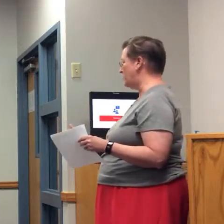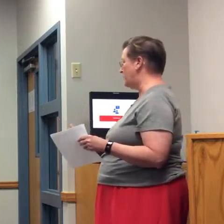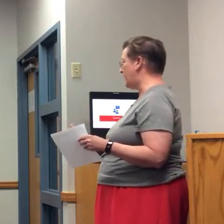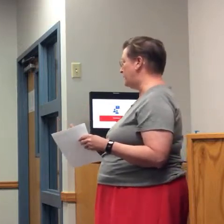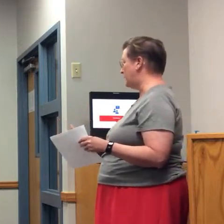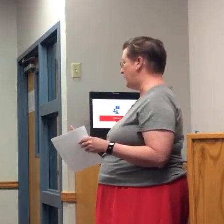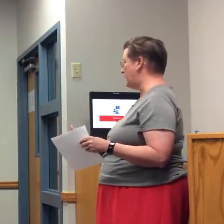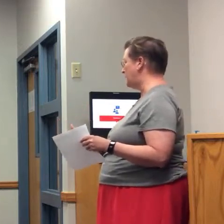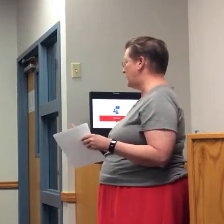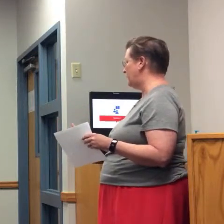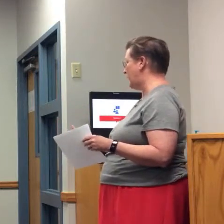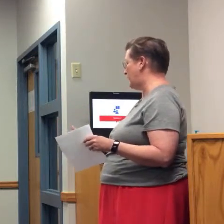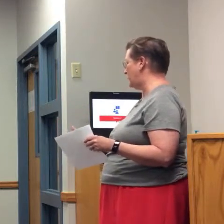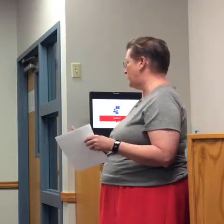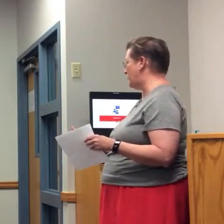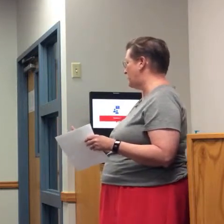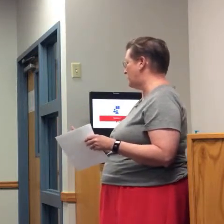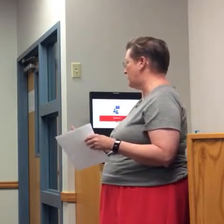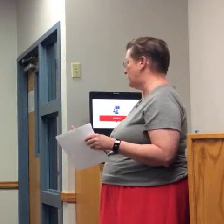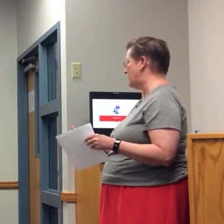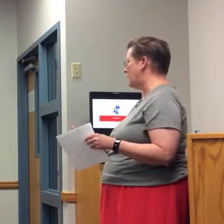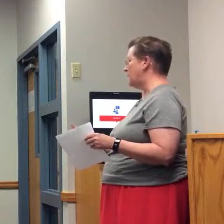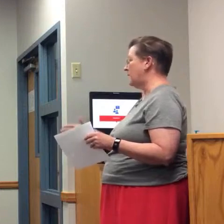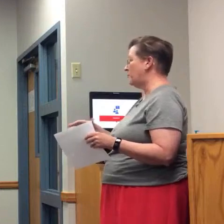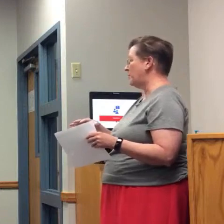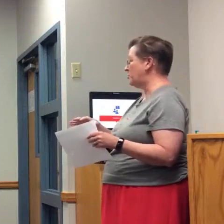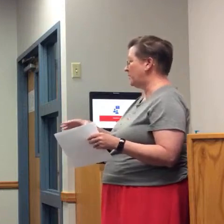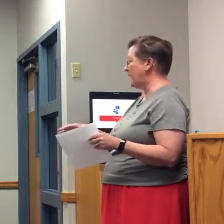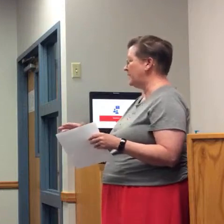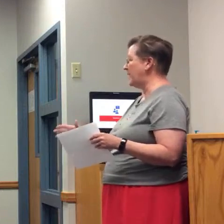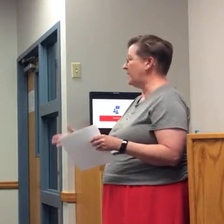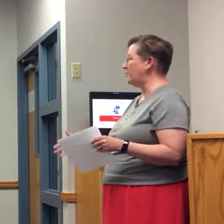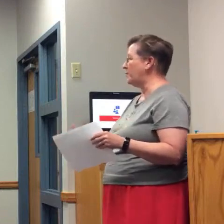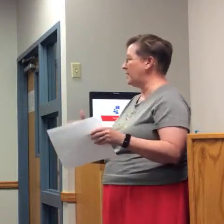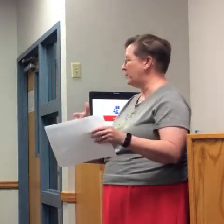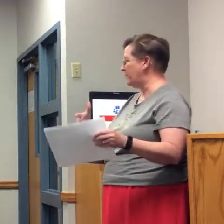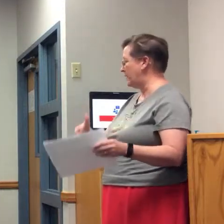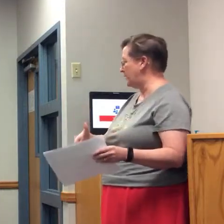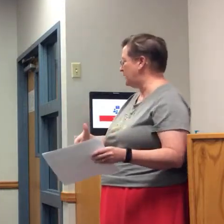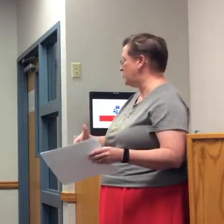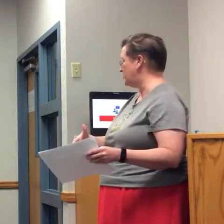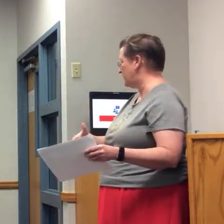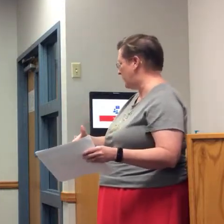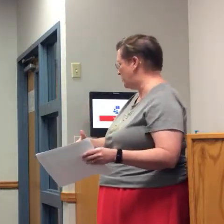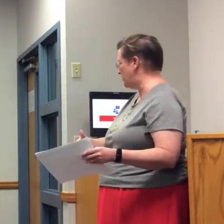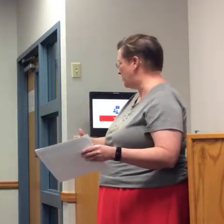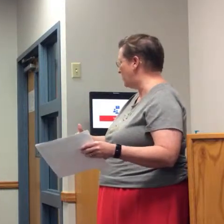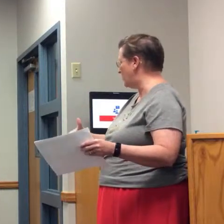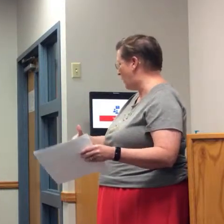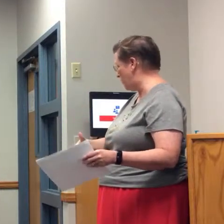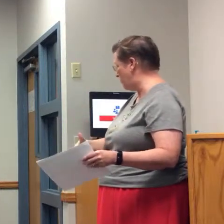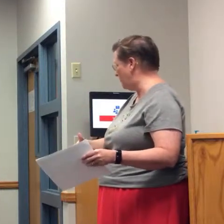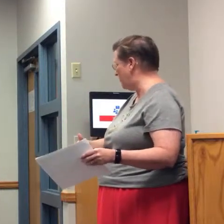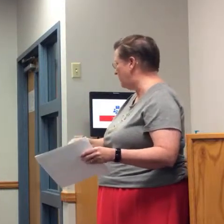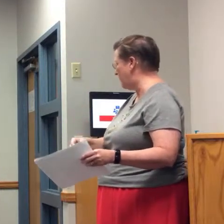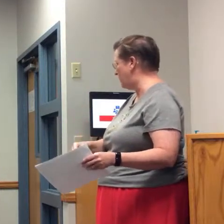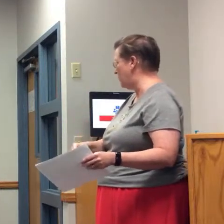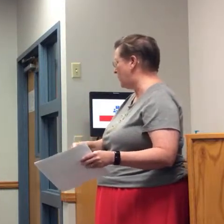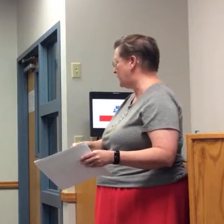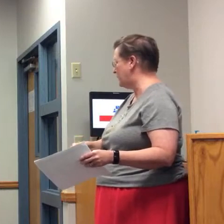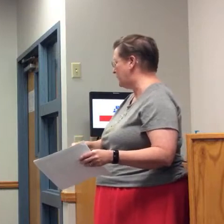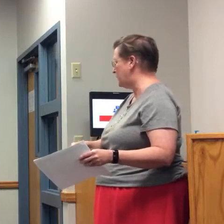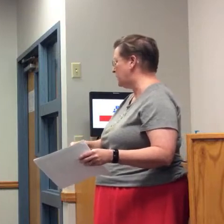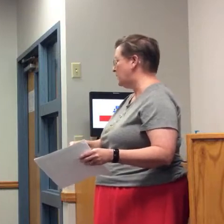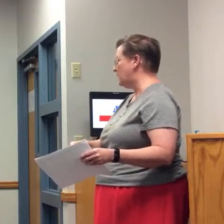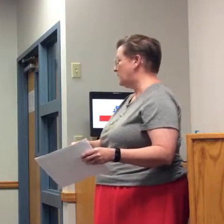our students have delays in fine and gross motor skills, then we took that data and we implemented additional centers that require movement and fine